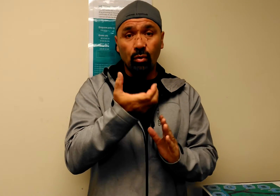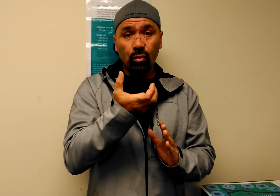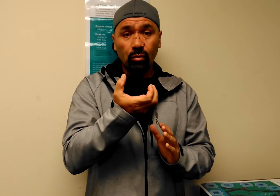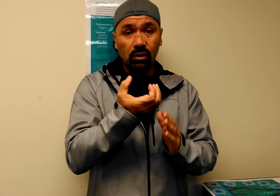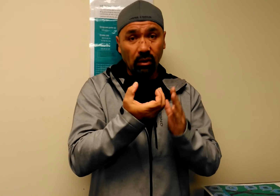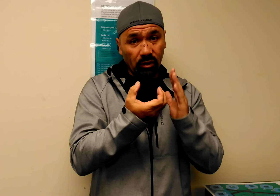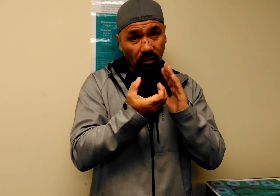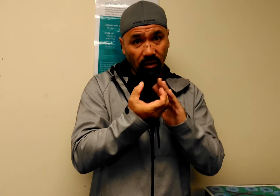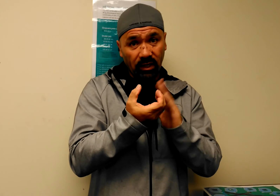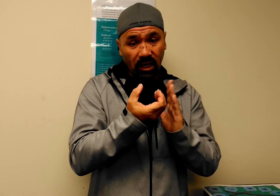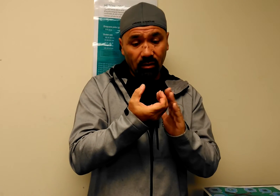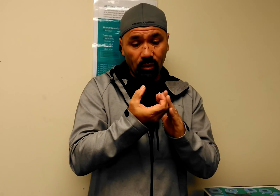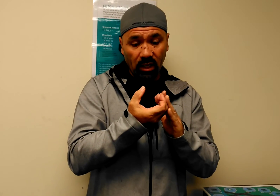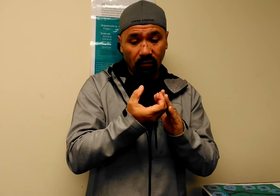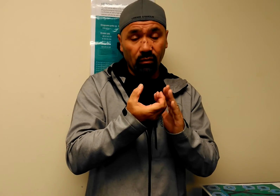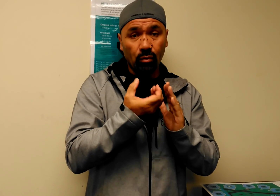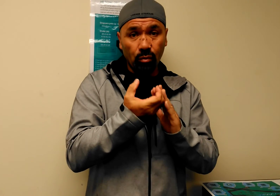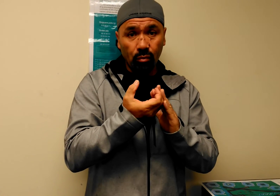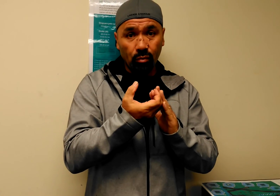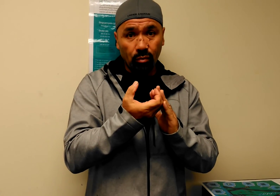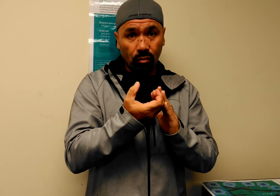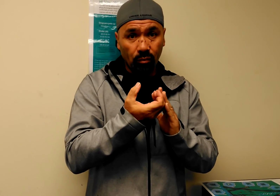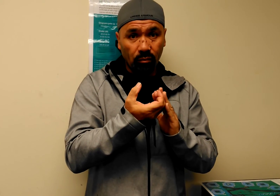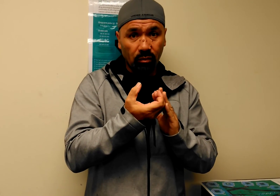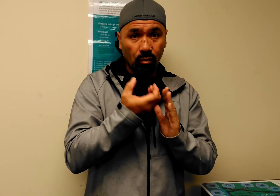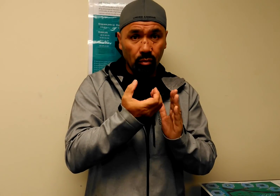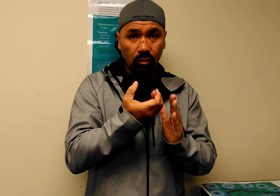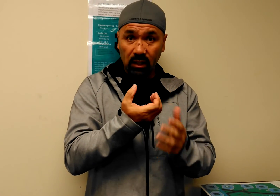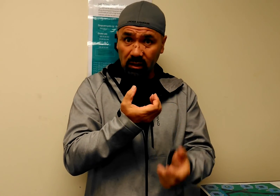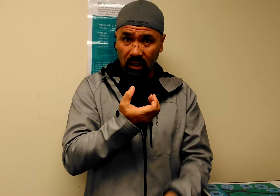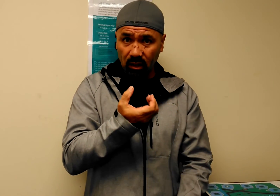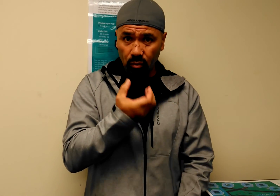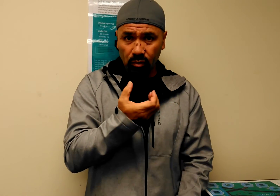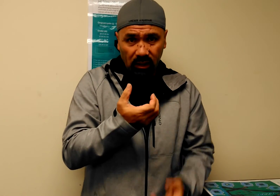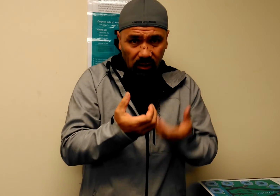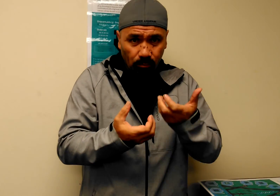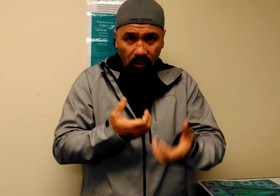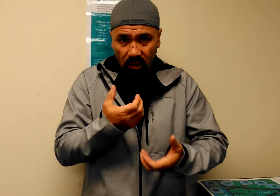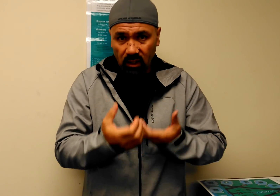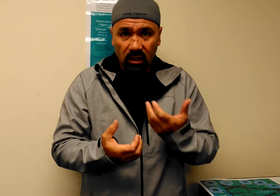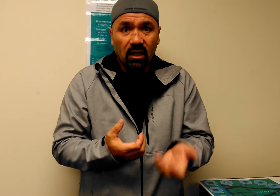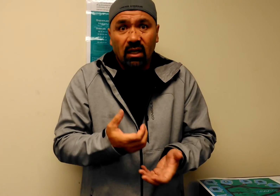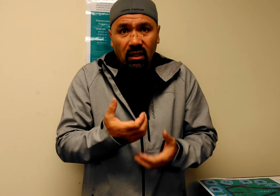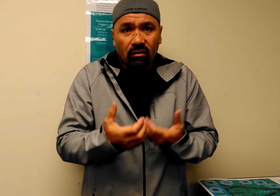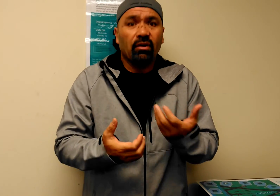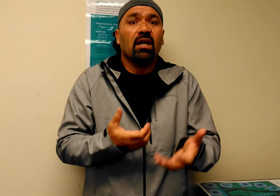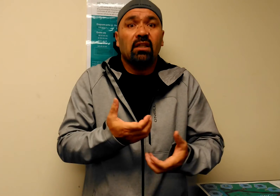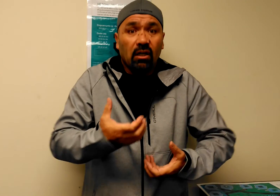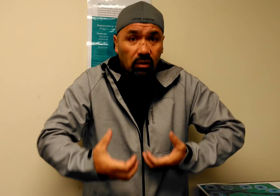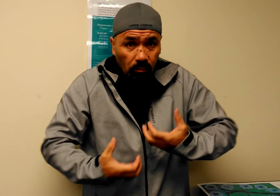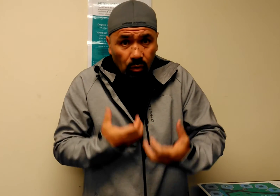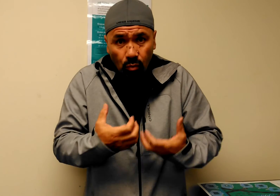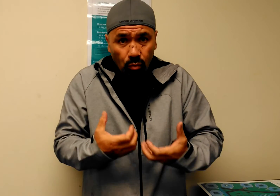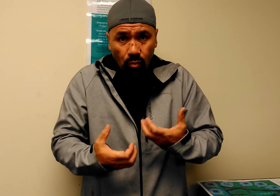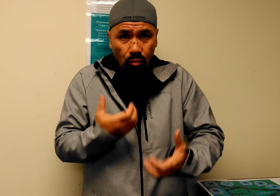u. So on your right hand we have u. U, can you say that? U sounds a bit like an orangutan or something. U, u,